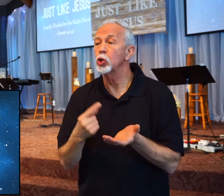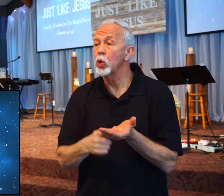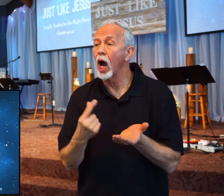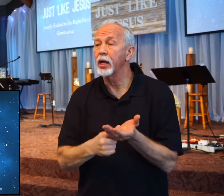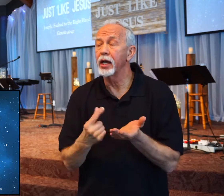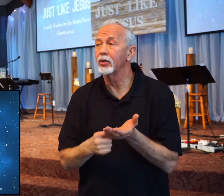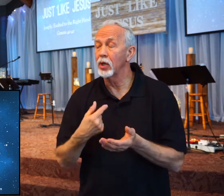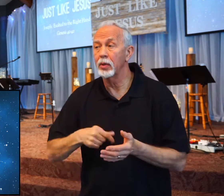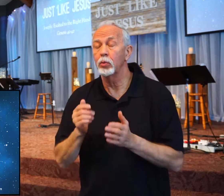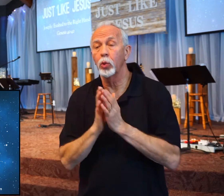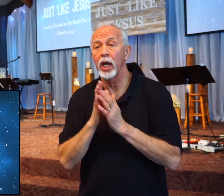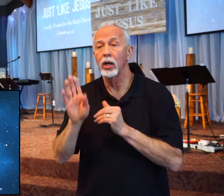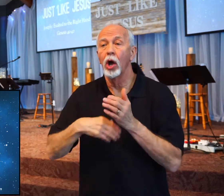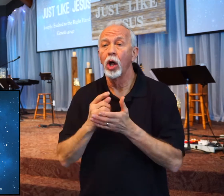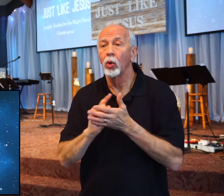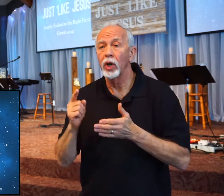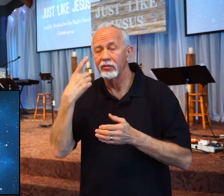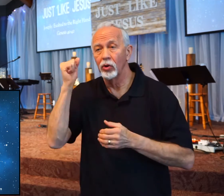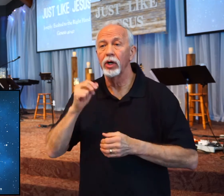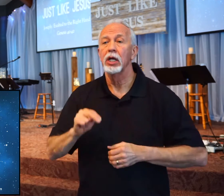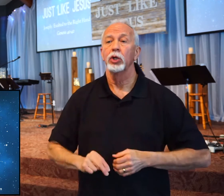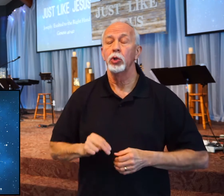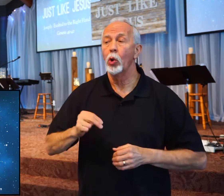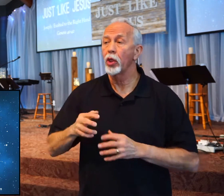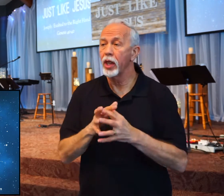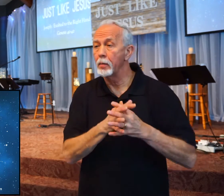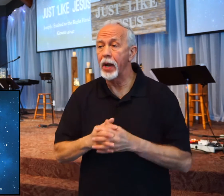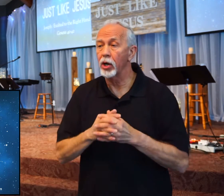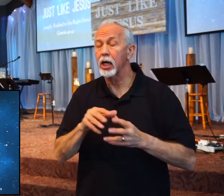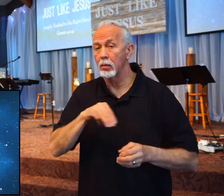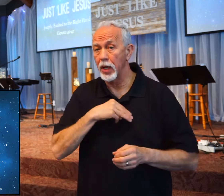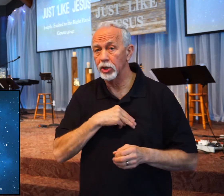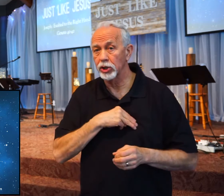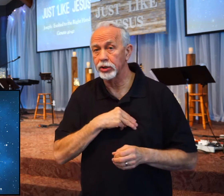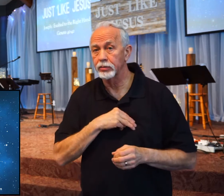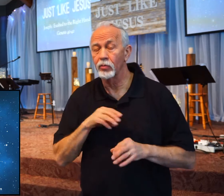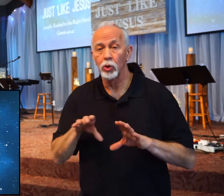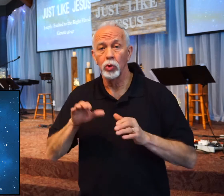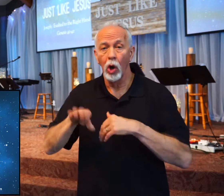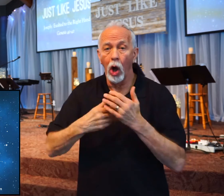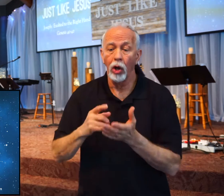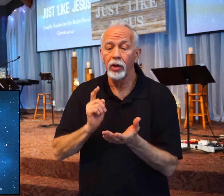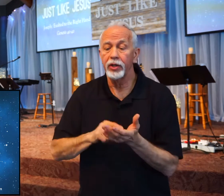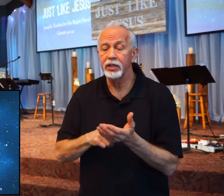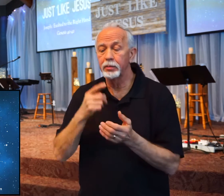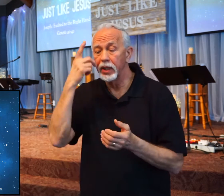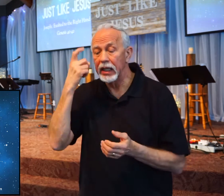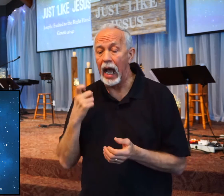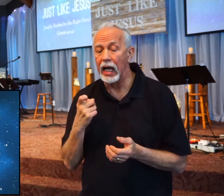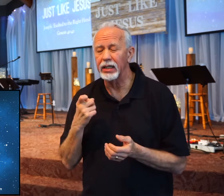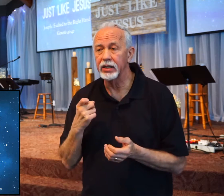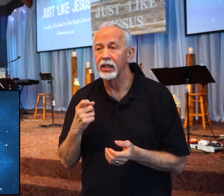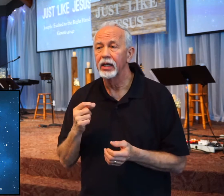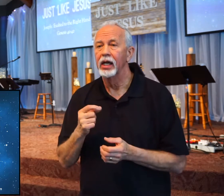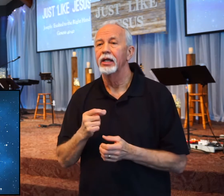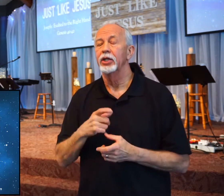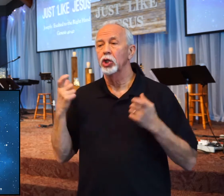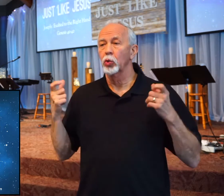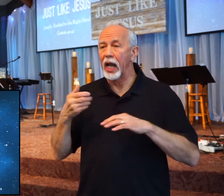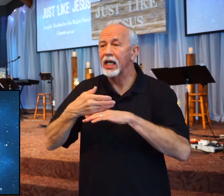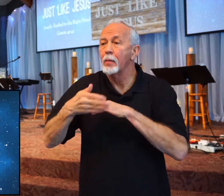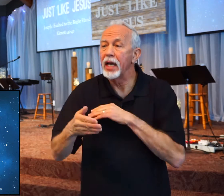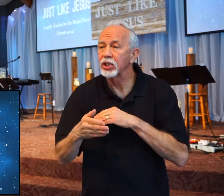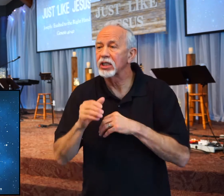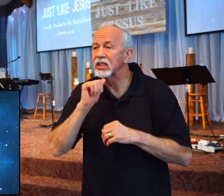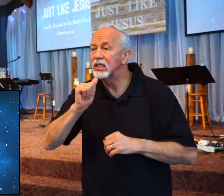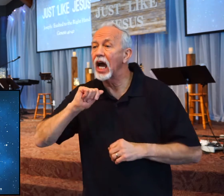all week for North America missions. And we do all of this because the Great Commission is